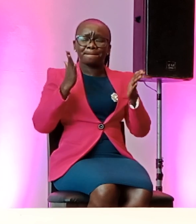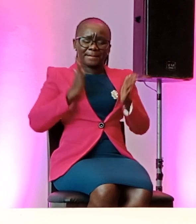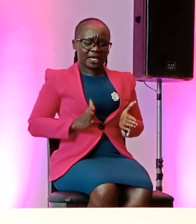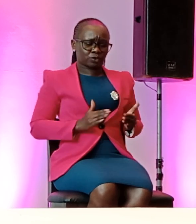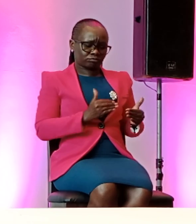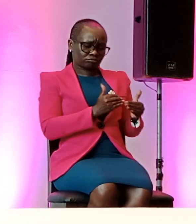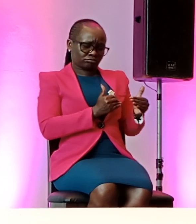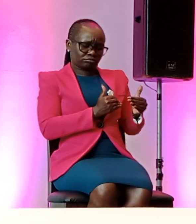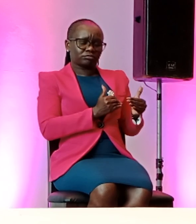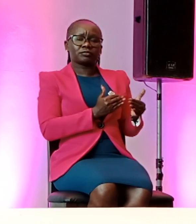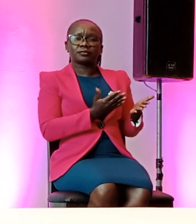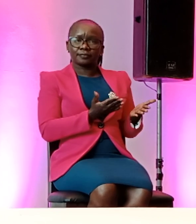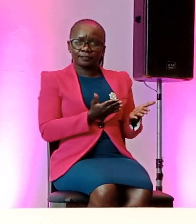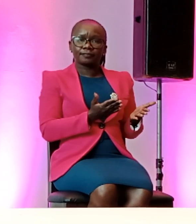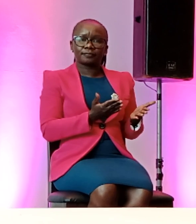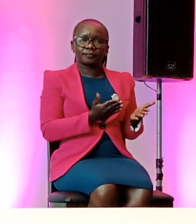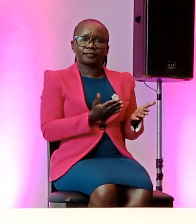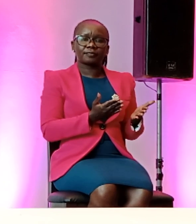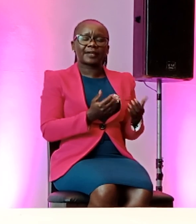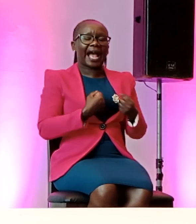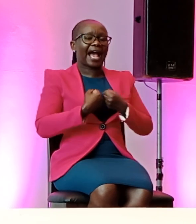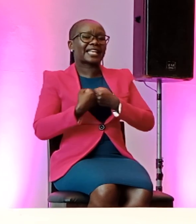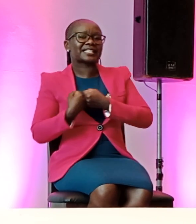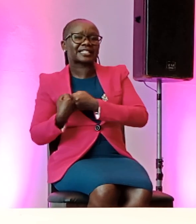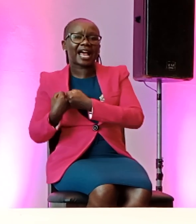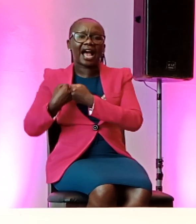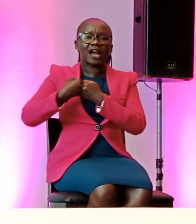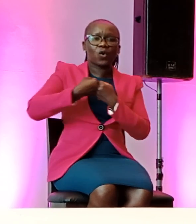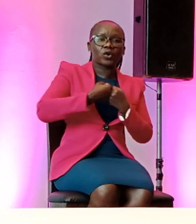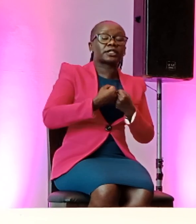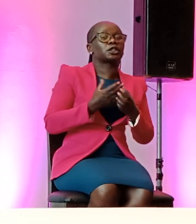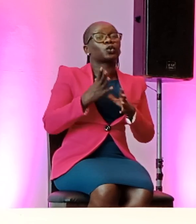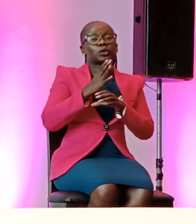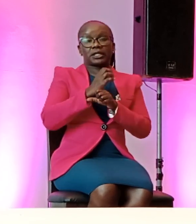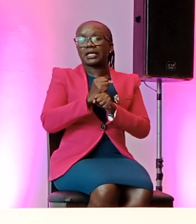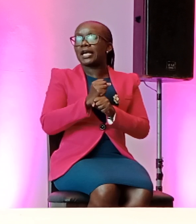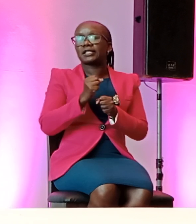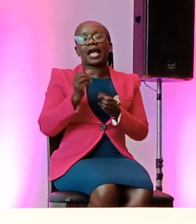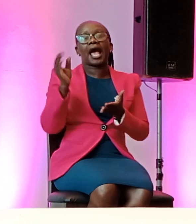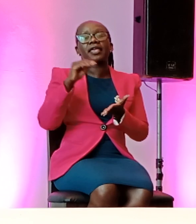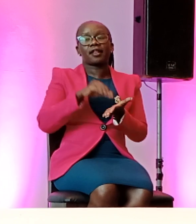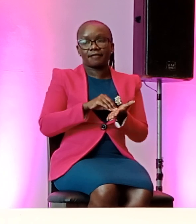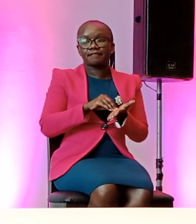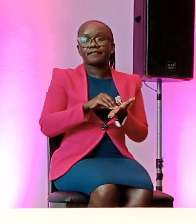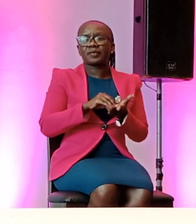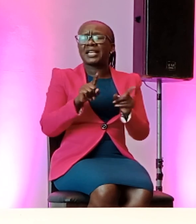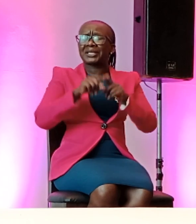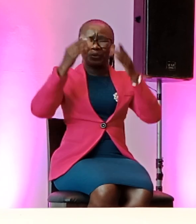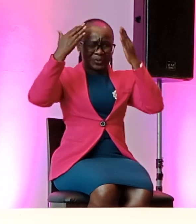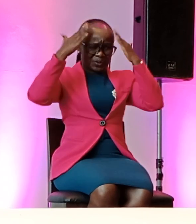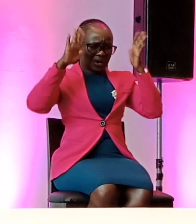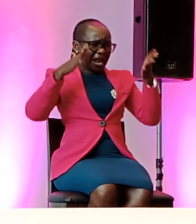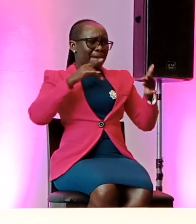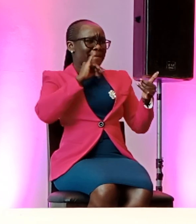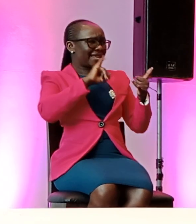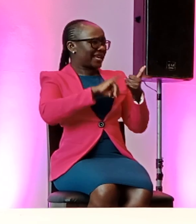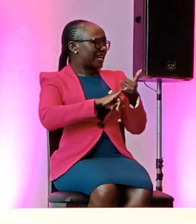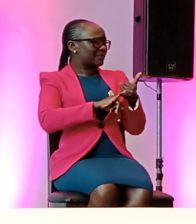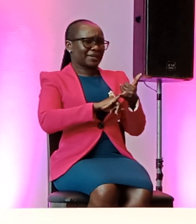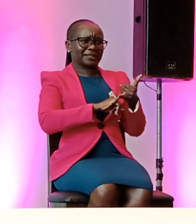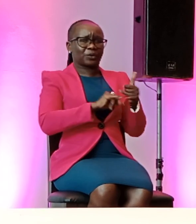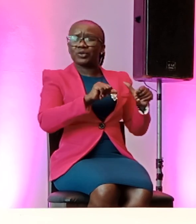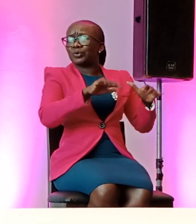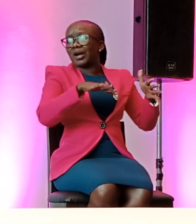close. I struggle to trust. I even don't know how my husband puts up with